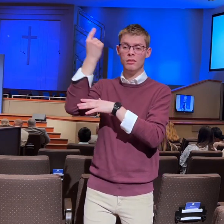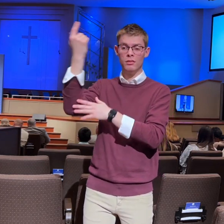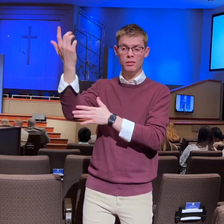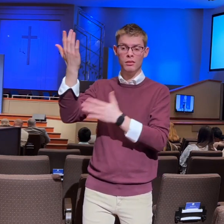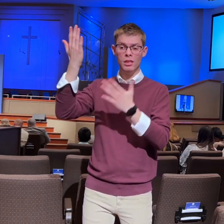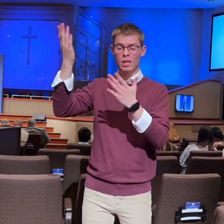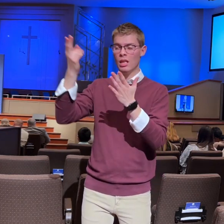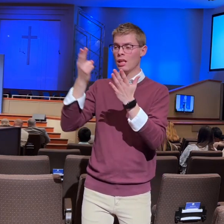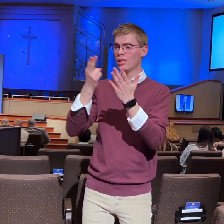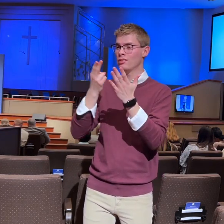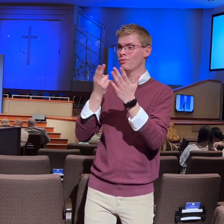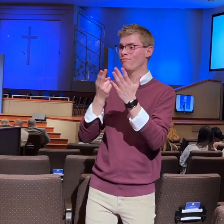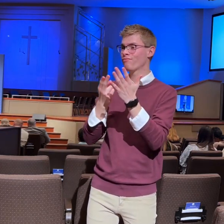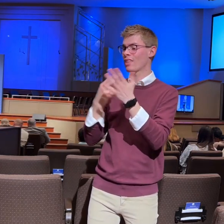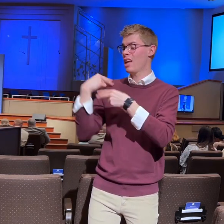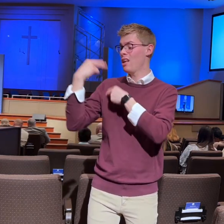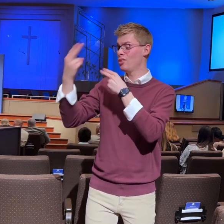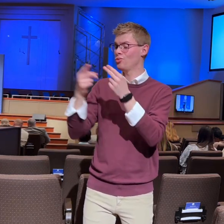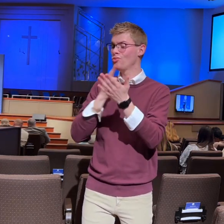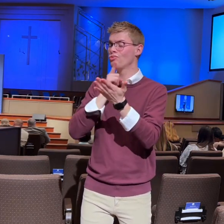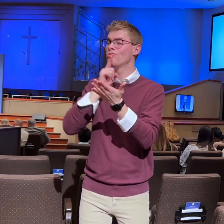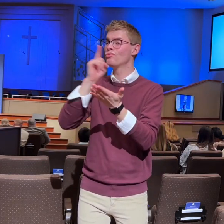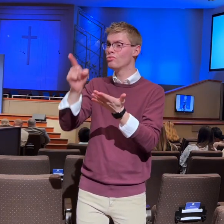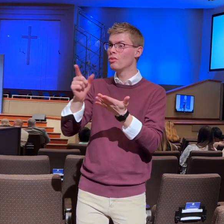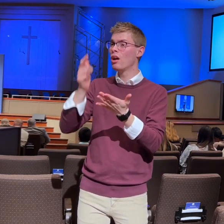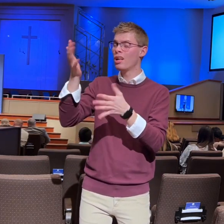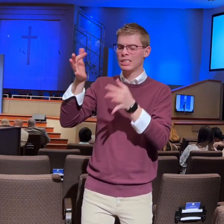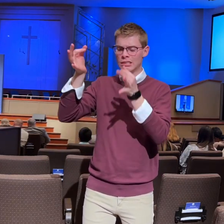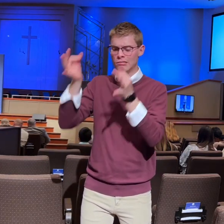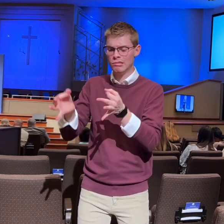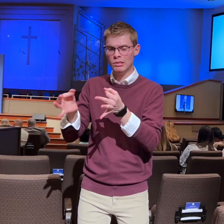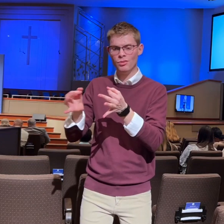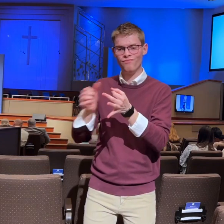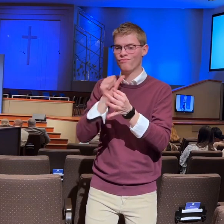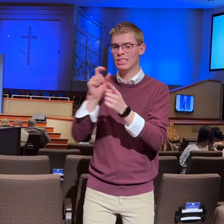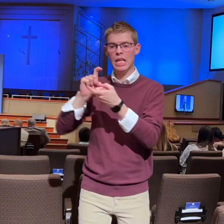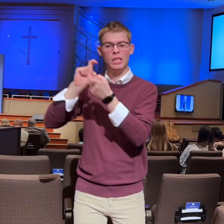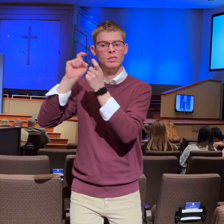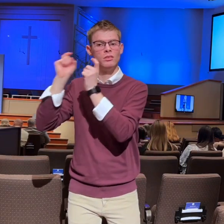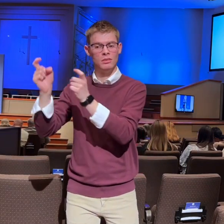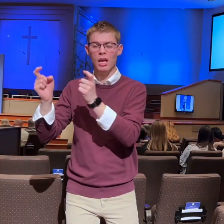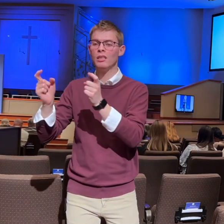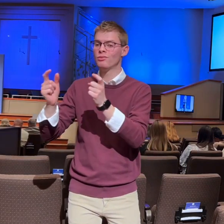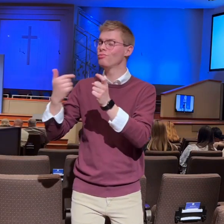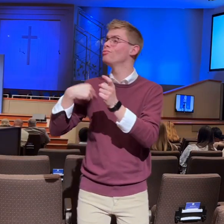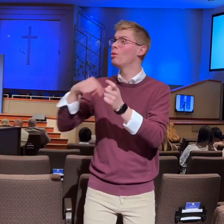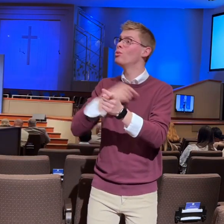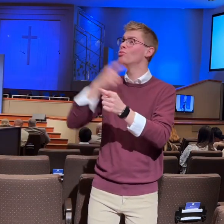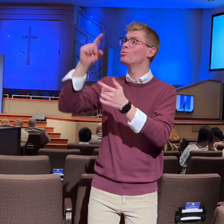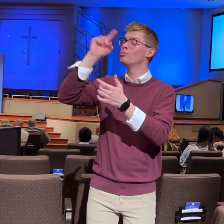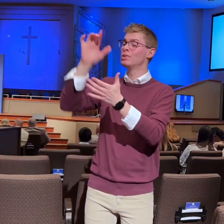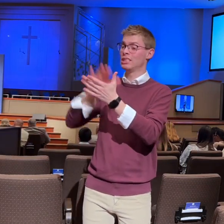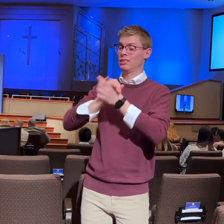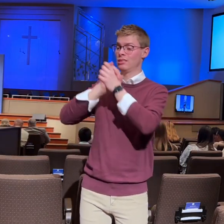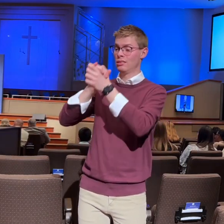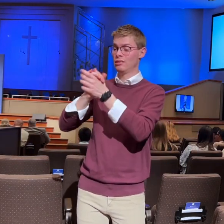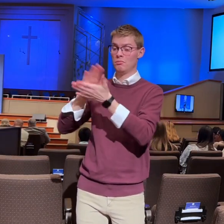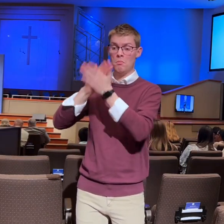binding. Its histories are true. Its decisions are immutable. Read it to be wise. Believe it to be safe. Practice it to be holy.